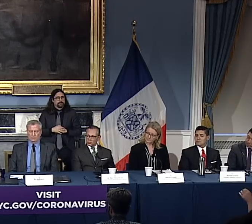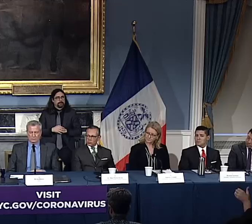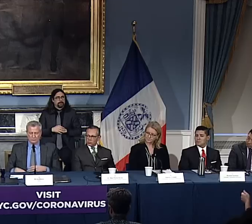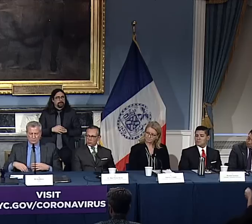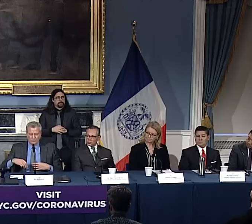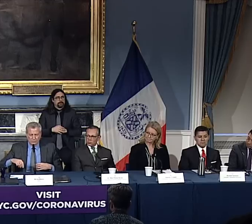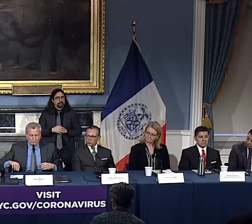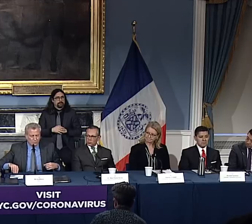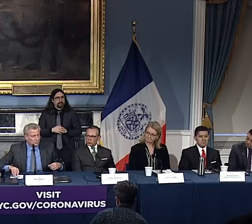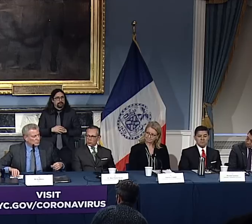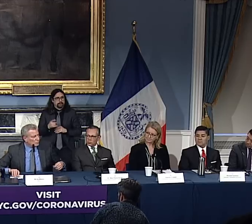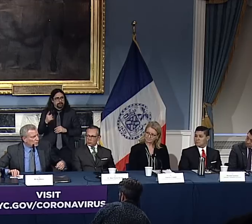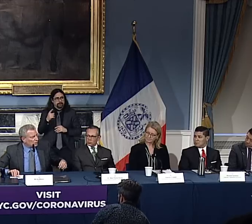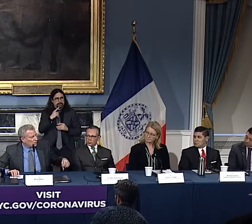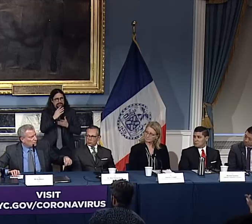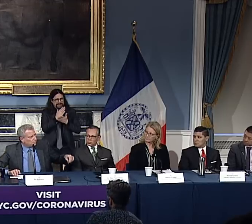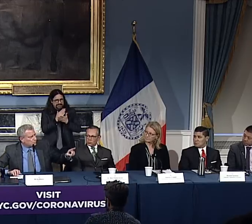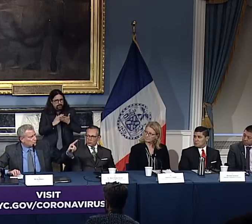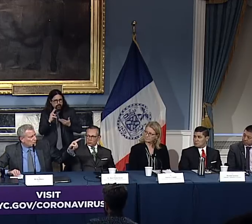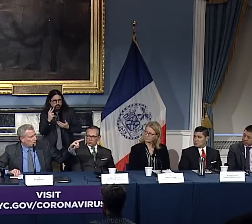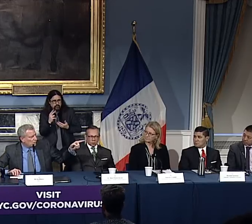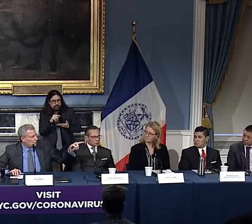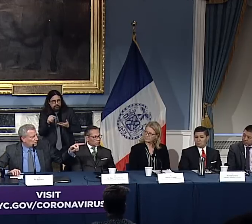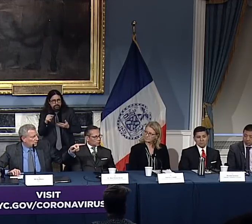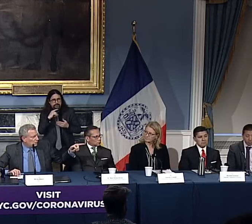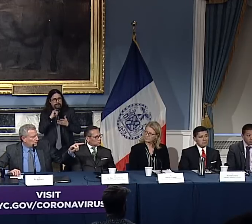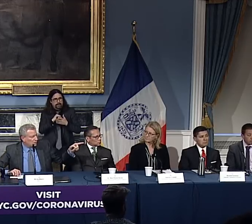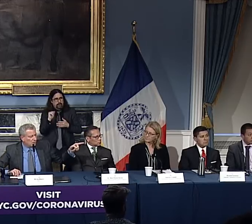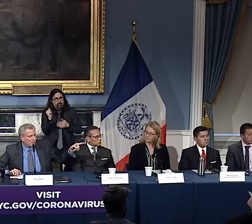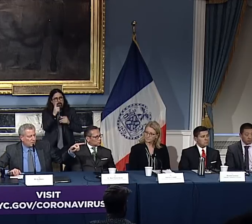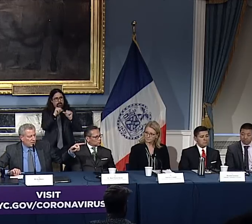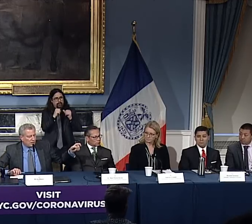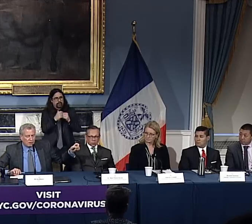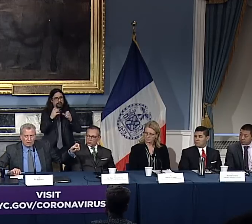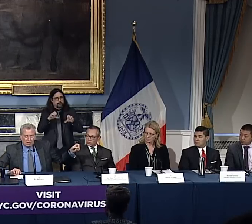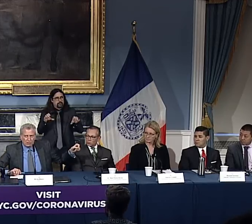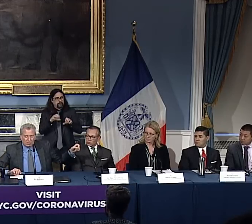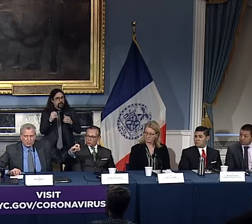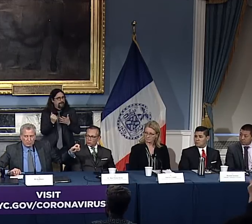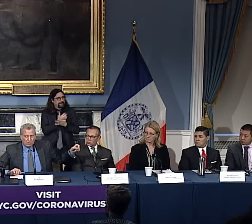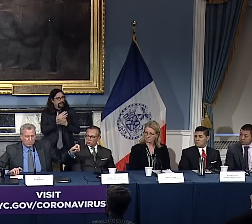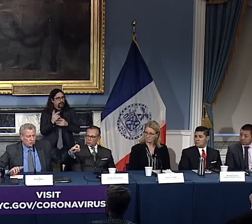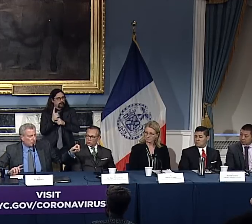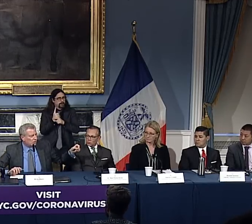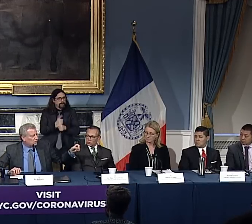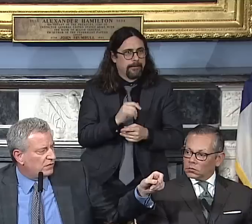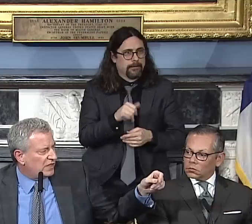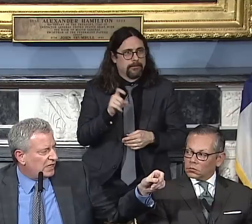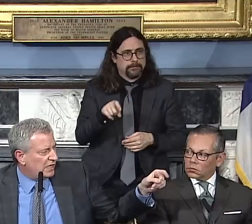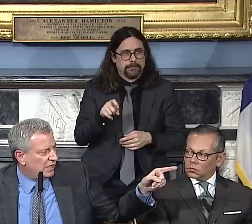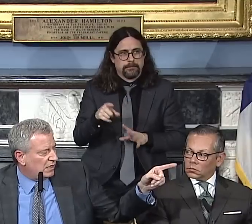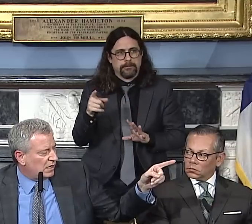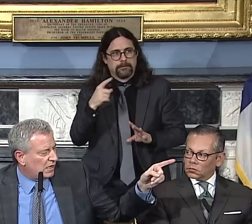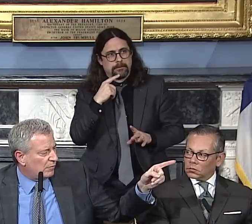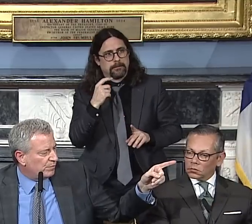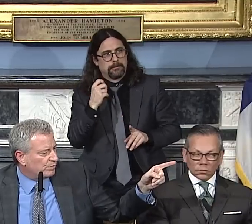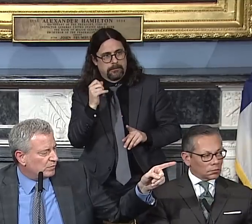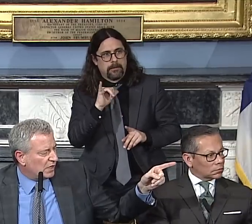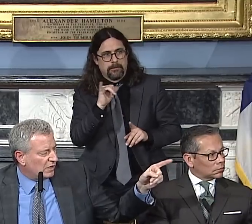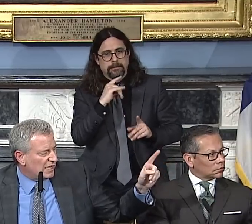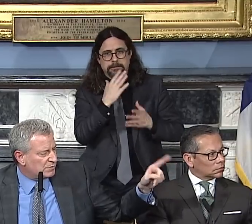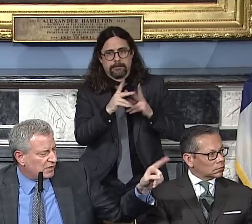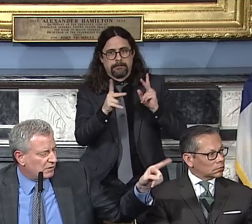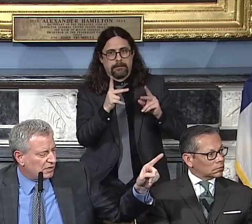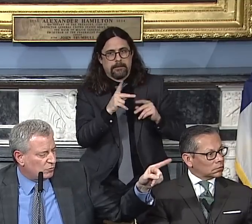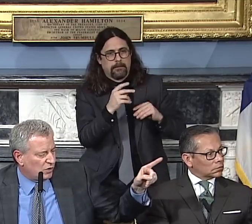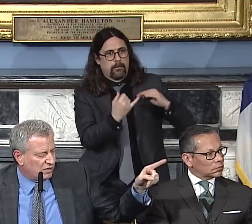and require all assistance available to protect the security, well-being, and health of the residents. How is that different from the status quo? Sure. I'm